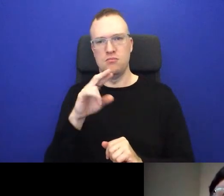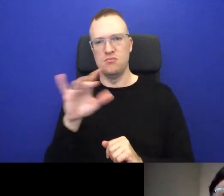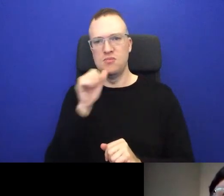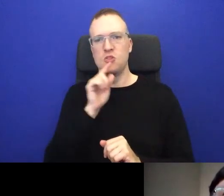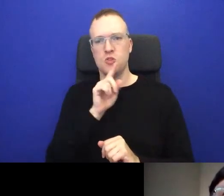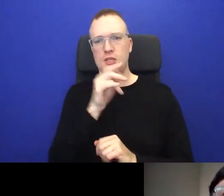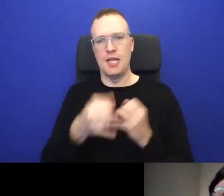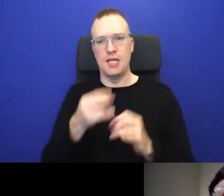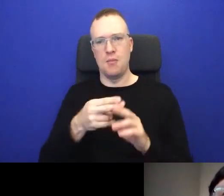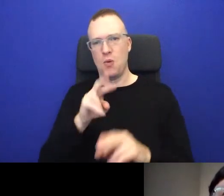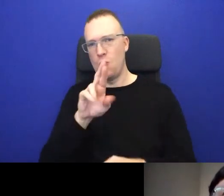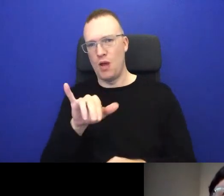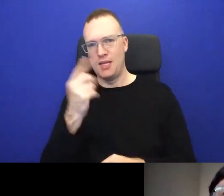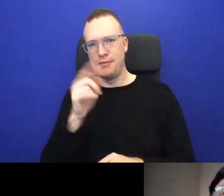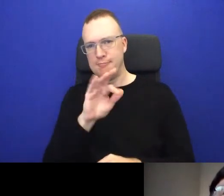strong.